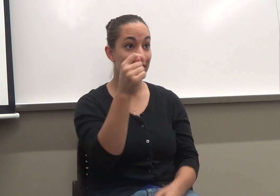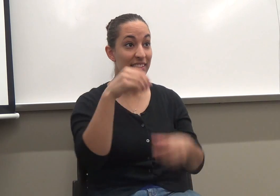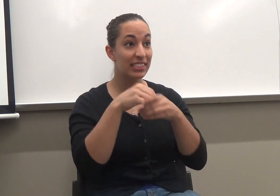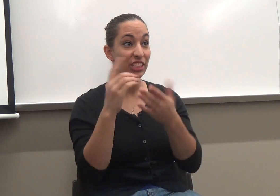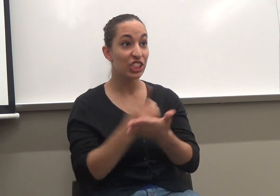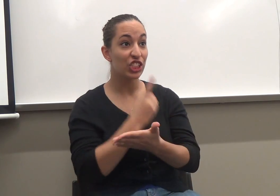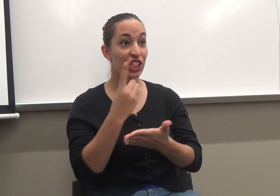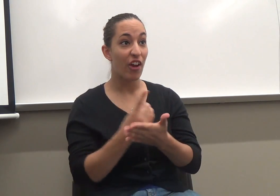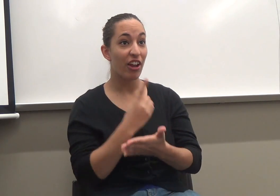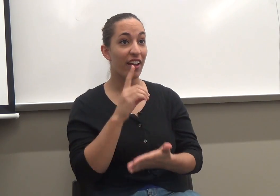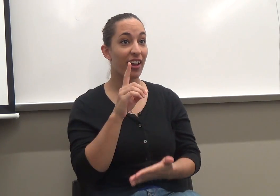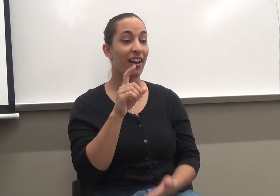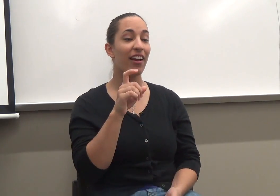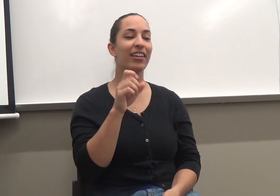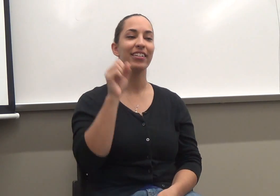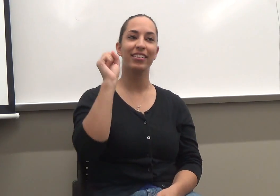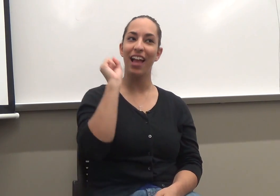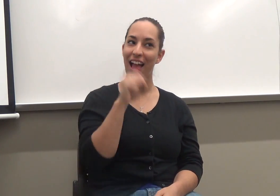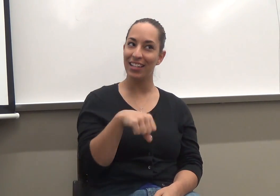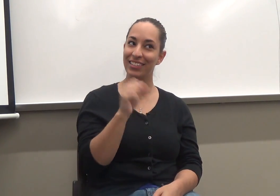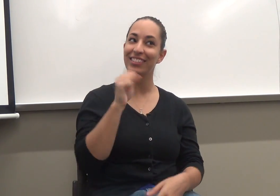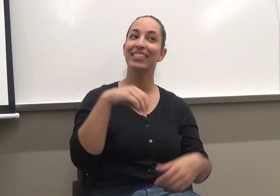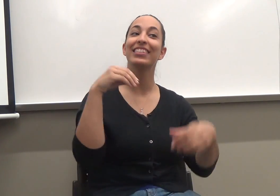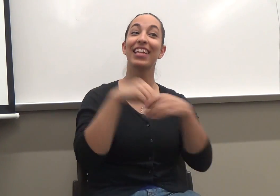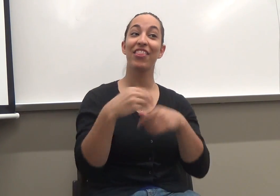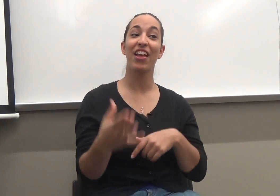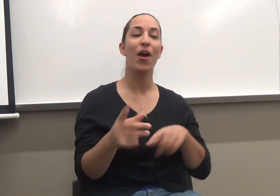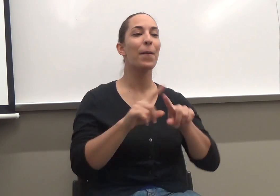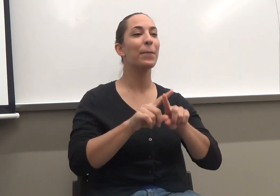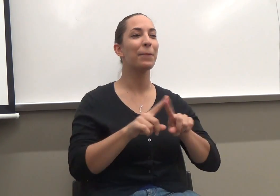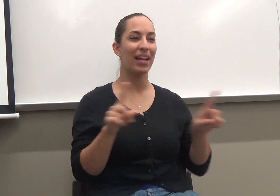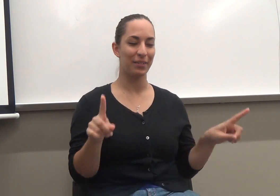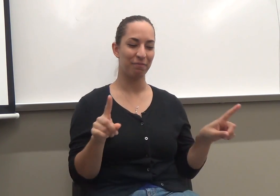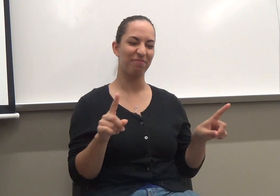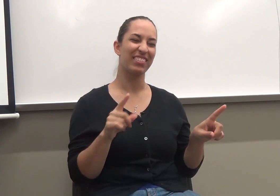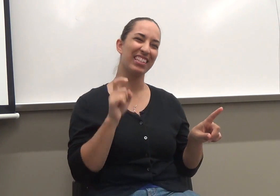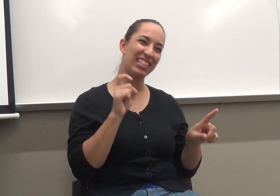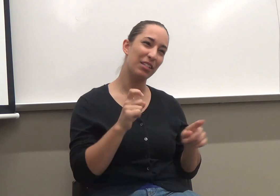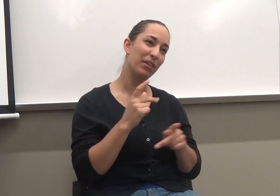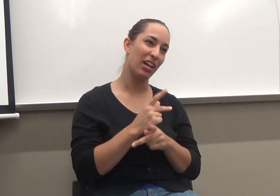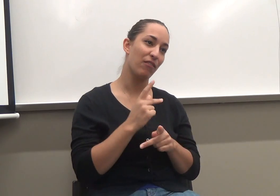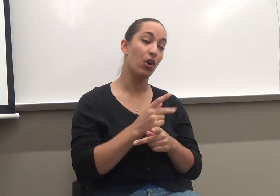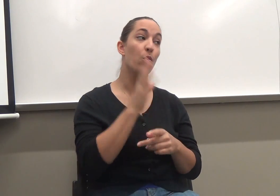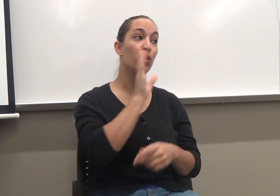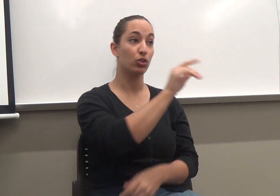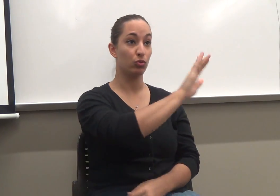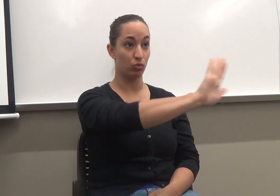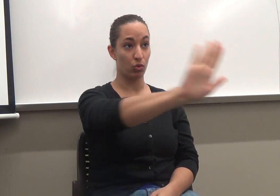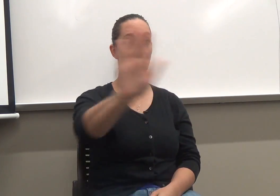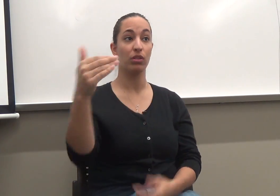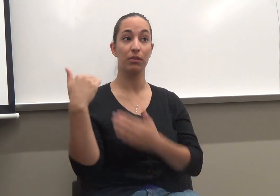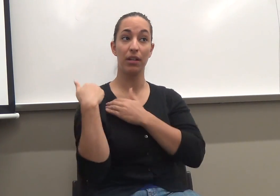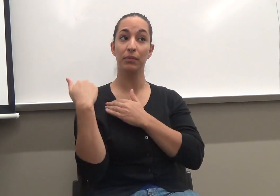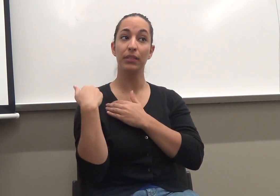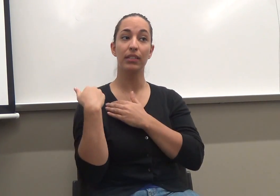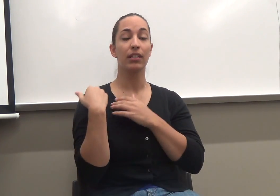there. But one of the things that we have to watch for, and this is what you're going to be responsible for when you edit